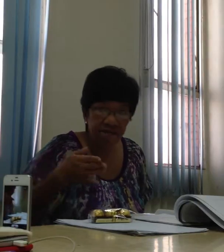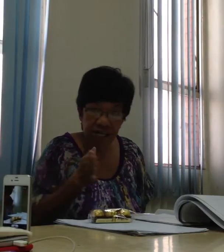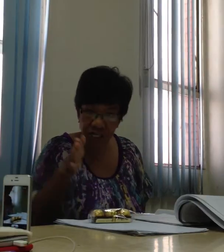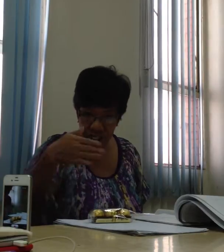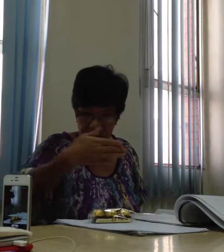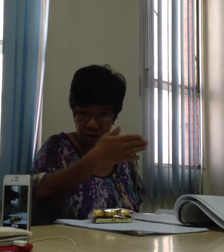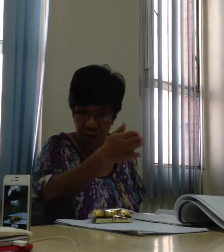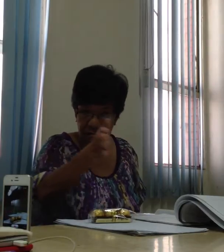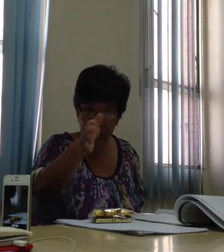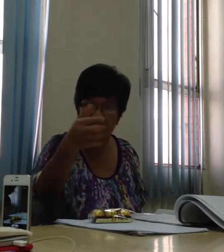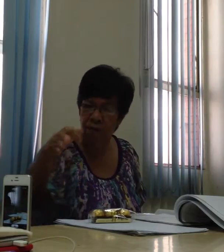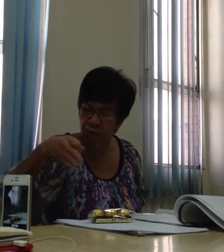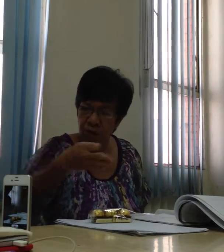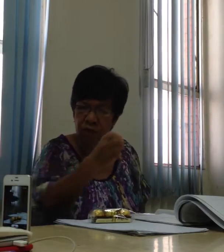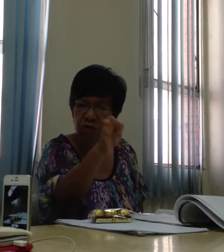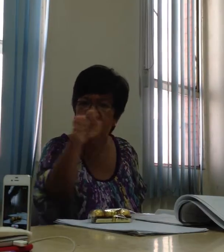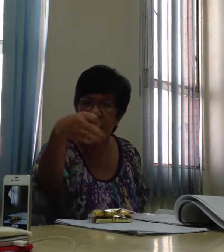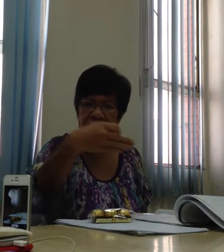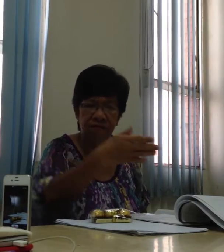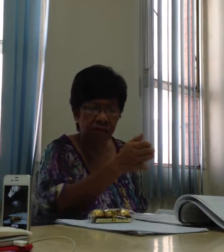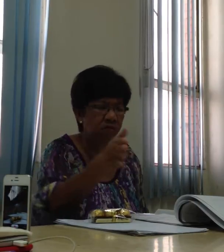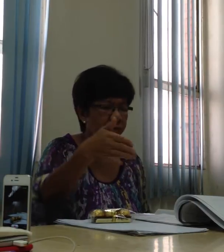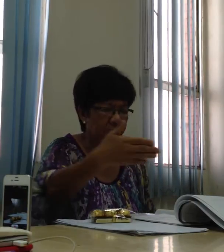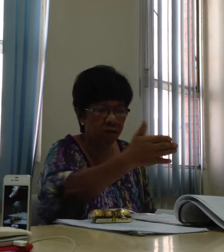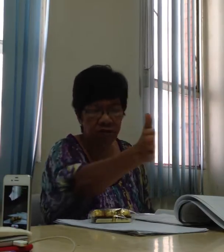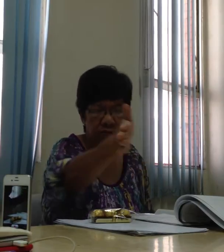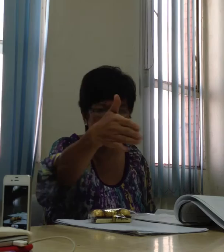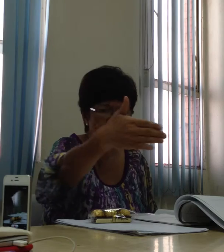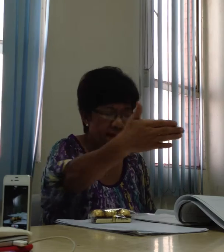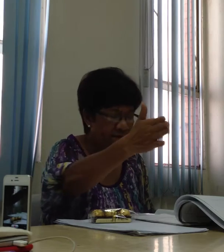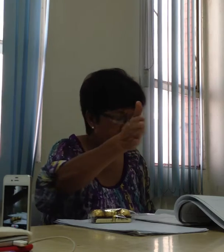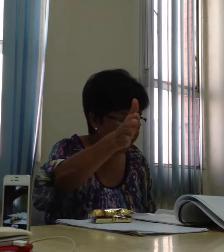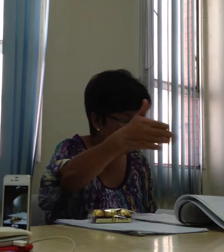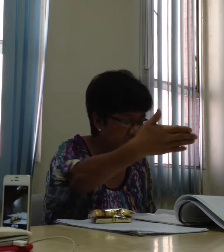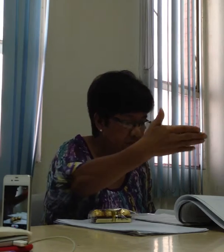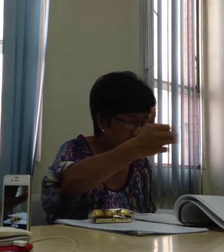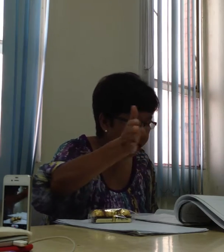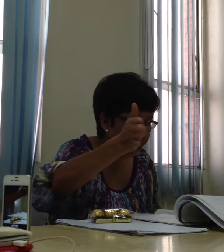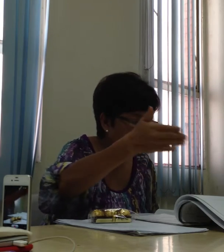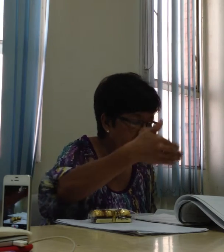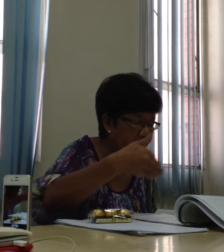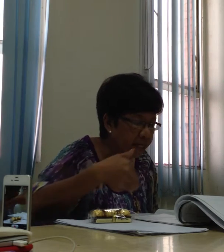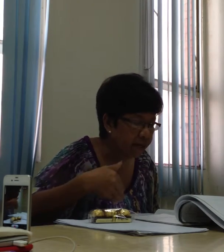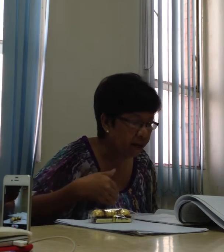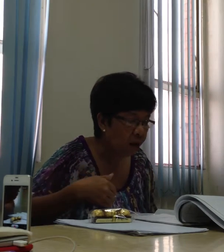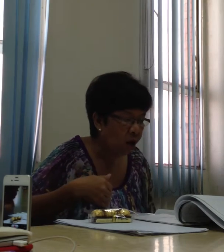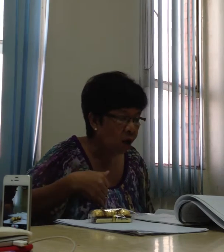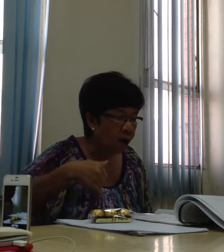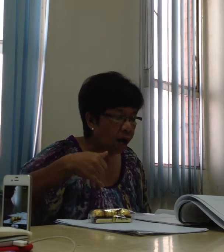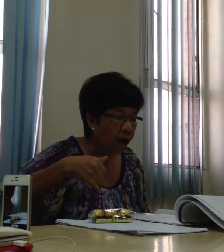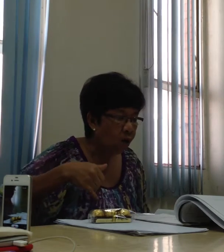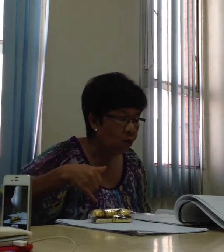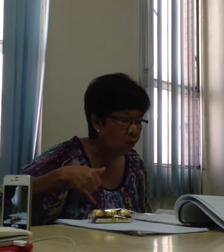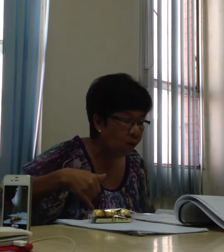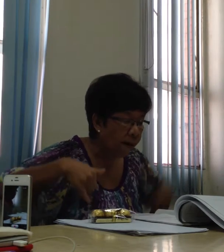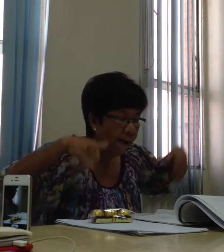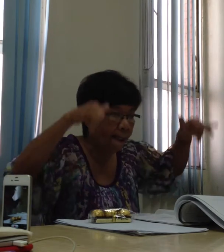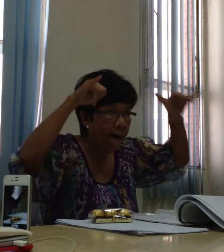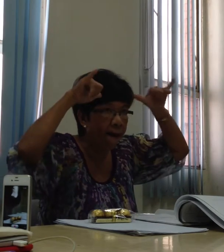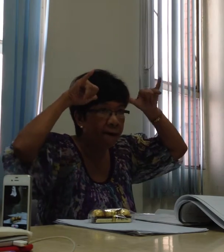fish, ganun lang siya. If you want to use F, that's what I use. Fish. Okay. Cow.